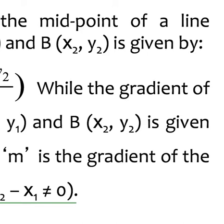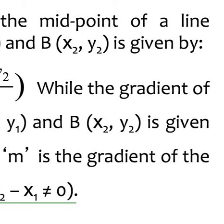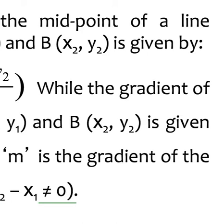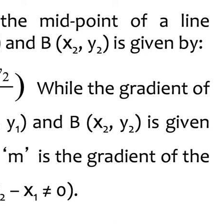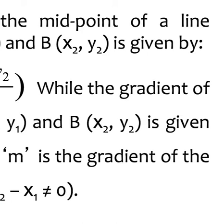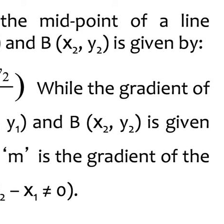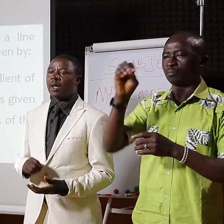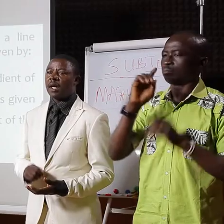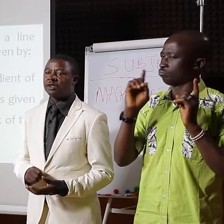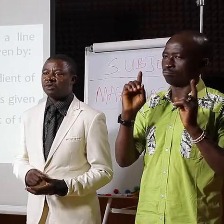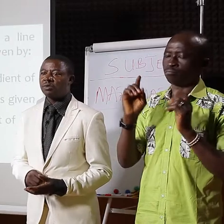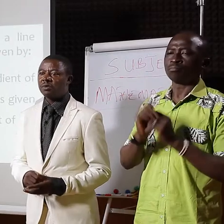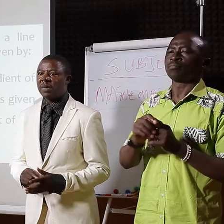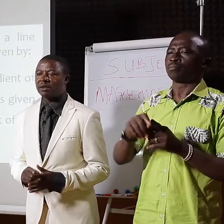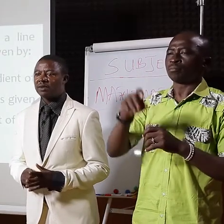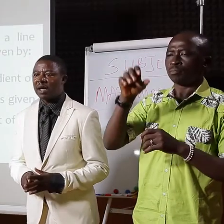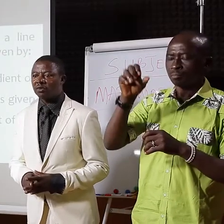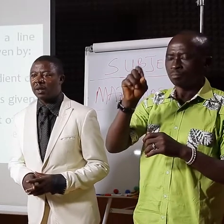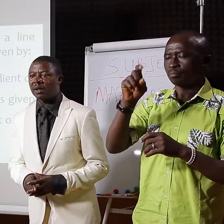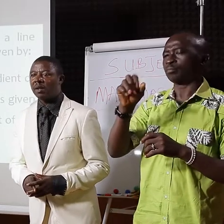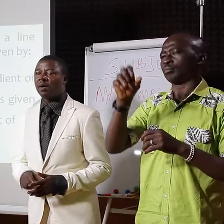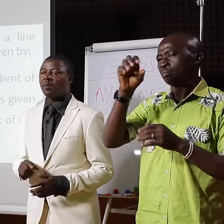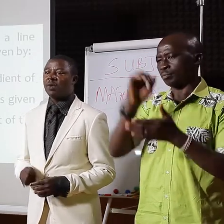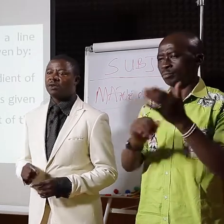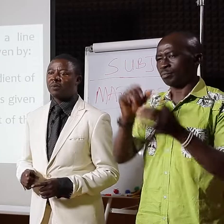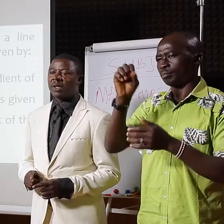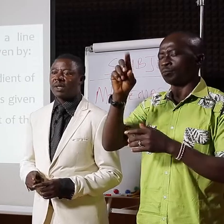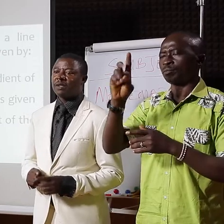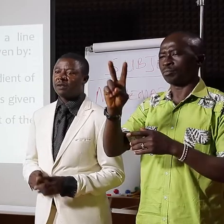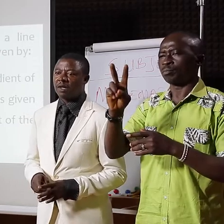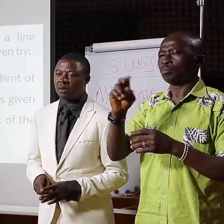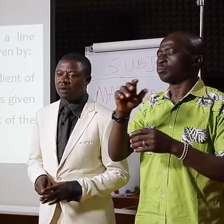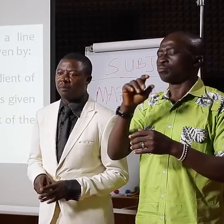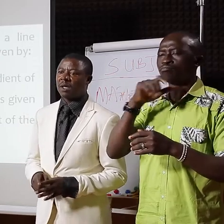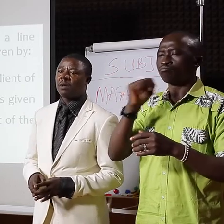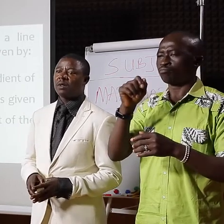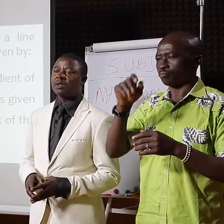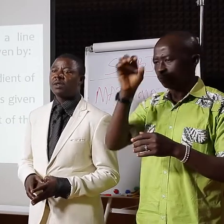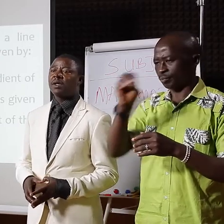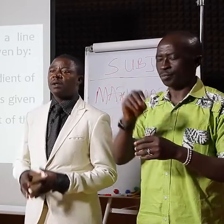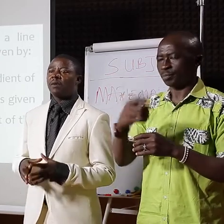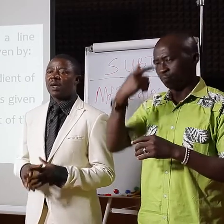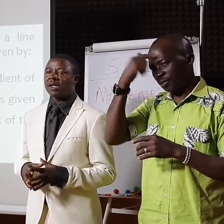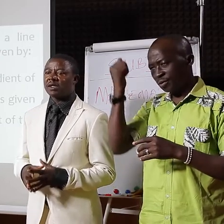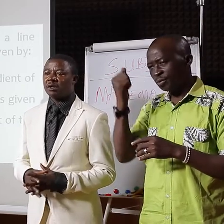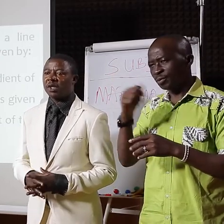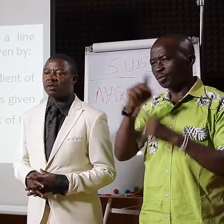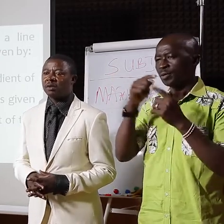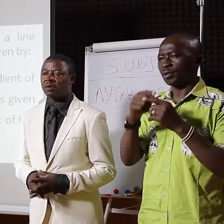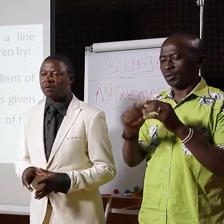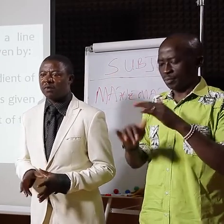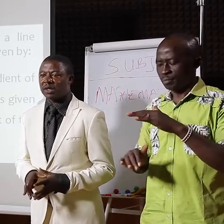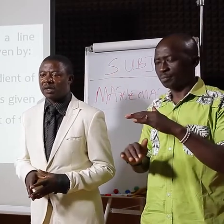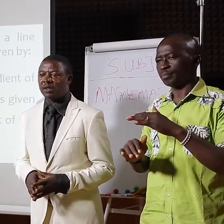be 0. s2 minus x1 must not be 0 because when the